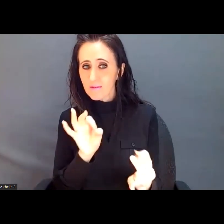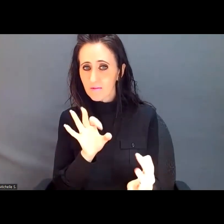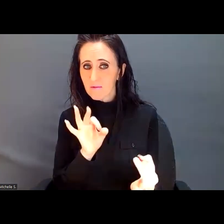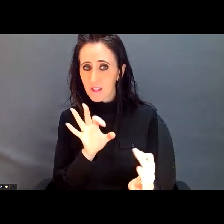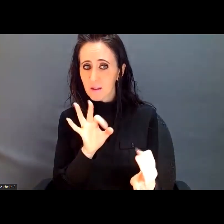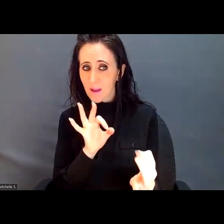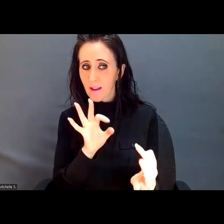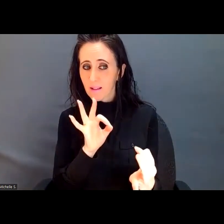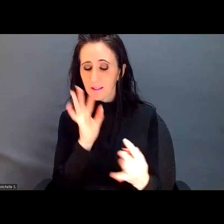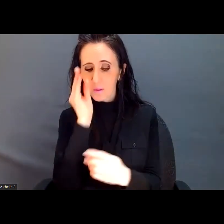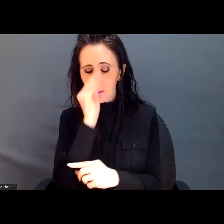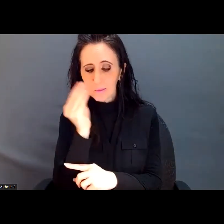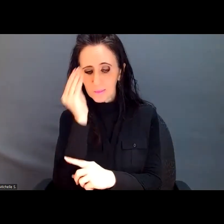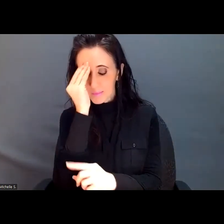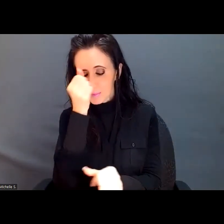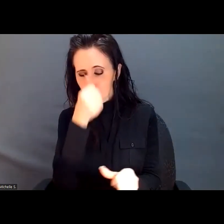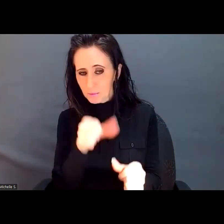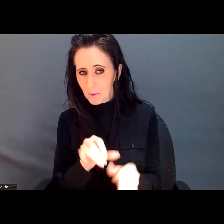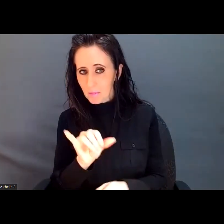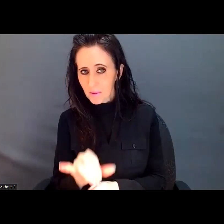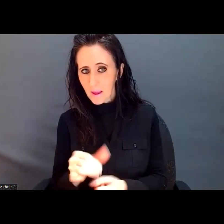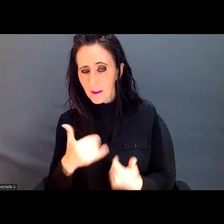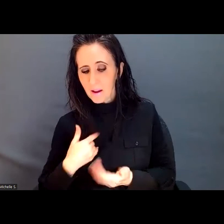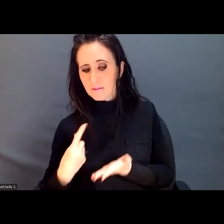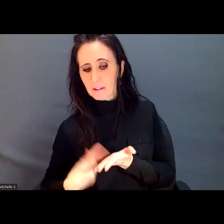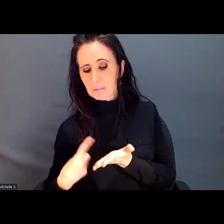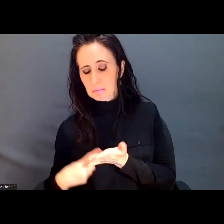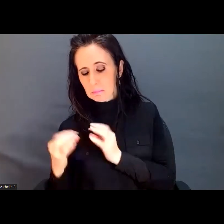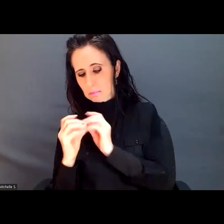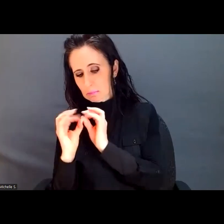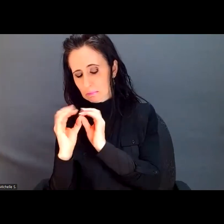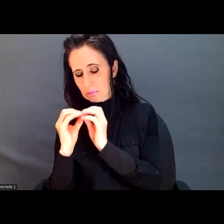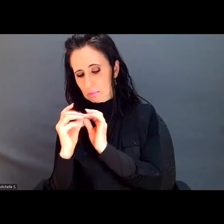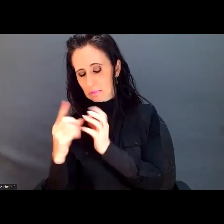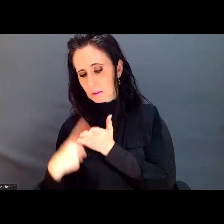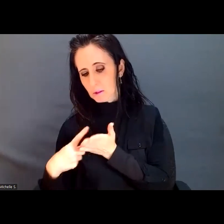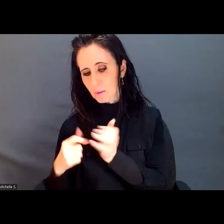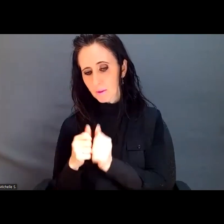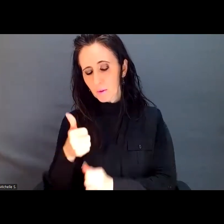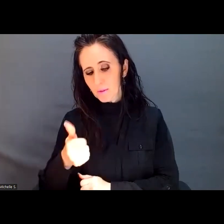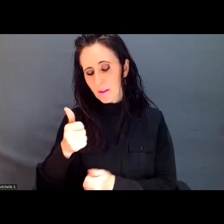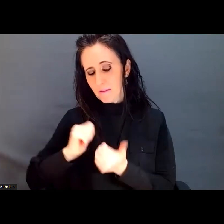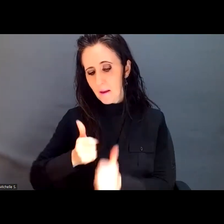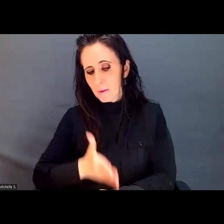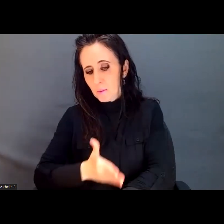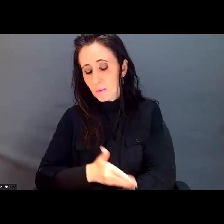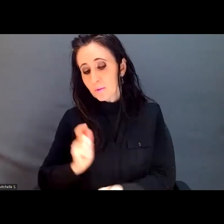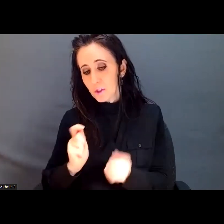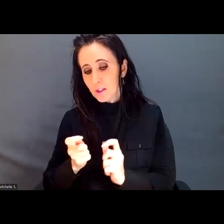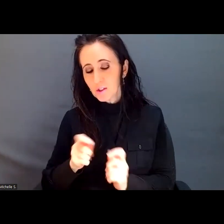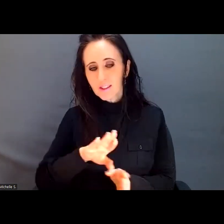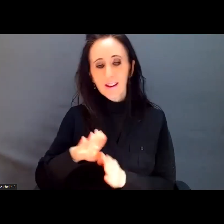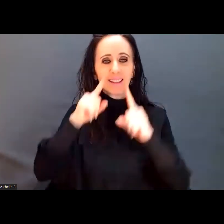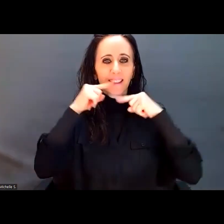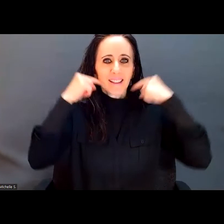that. Have a little chat with yourself, a little go see in your own head. Yeah. Smiling sets